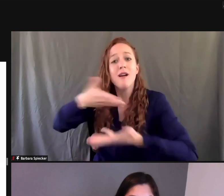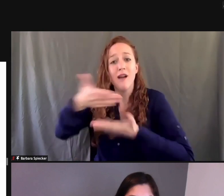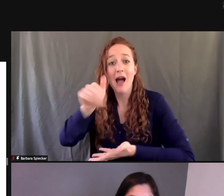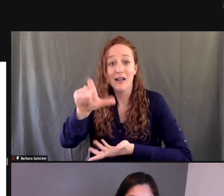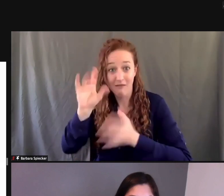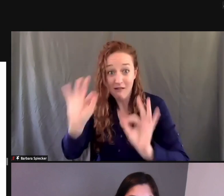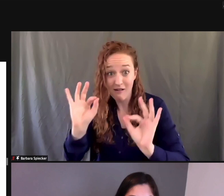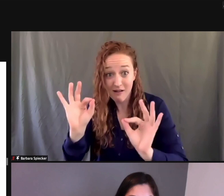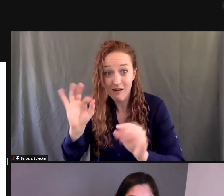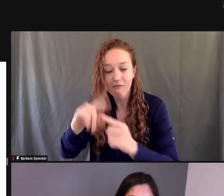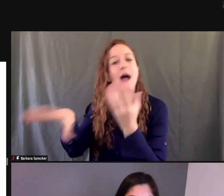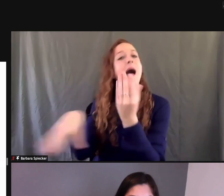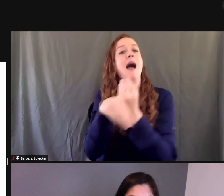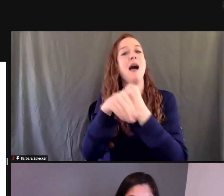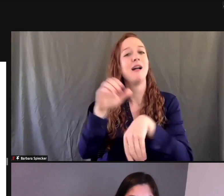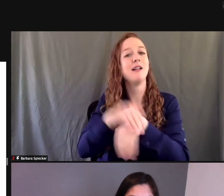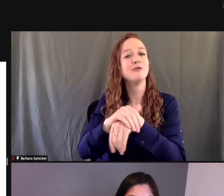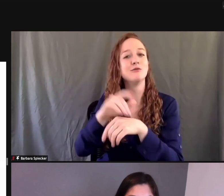can get muddled together.